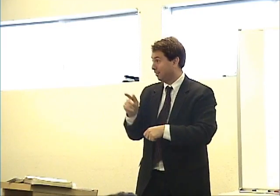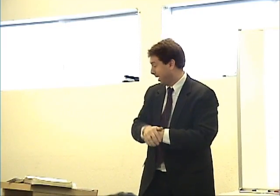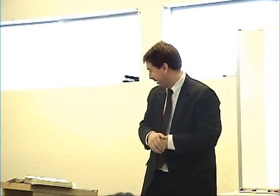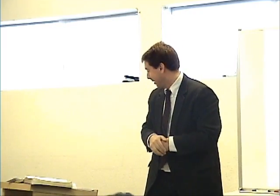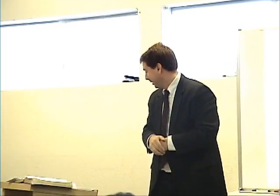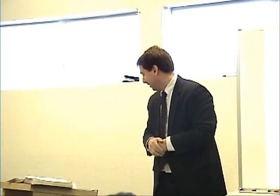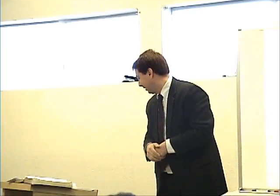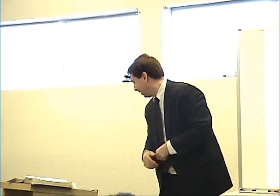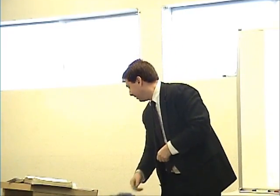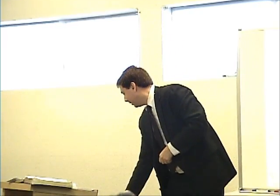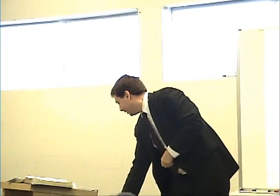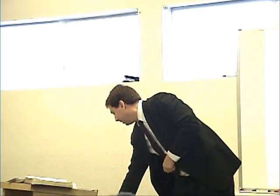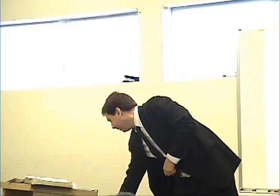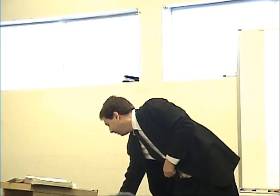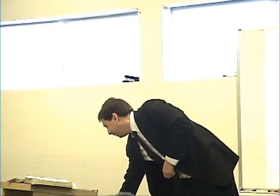Okay.